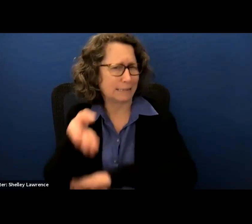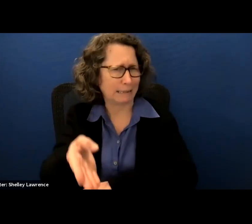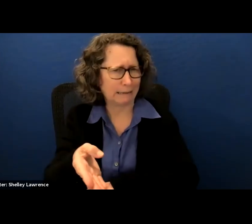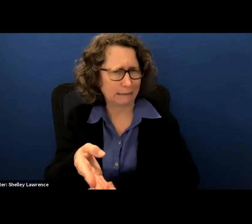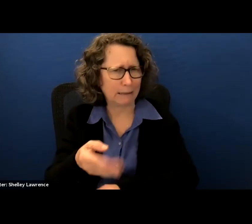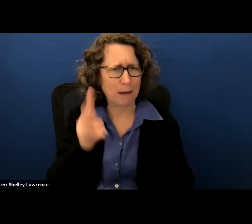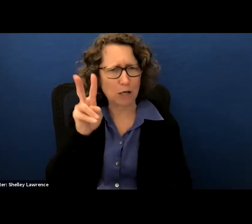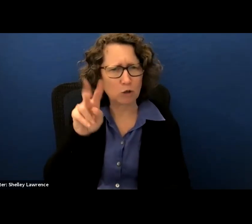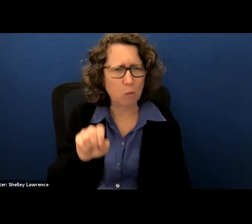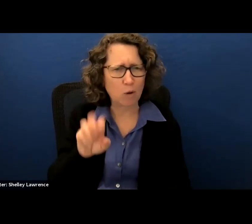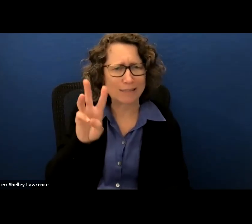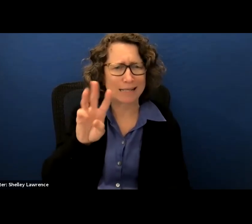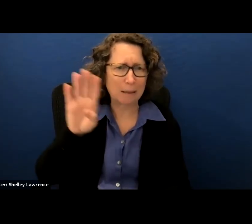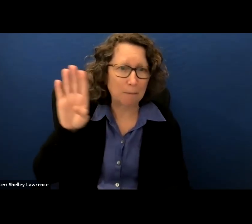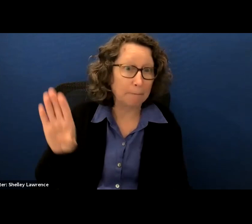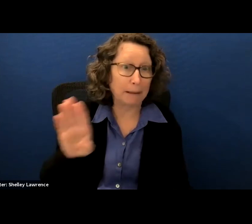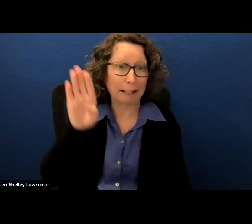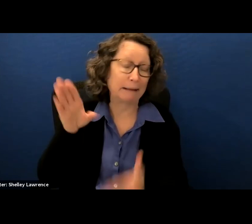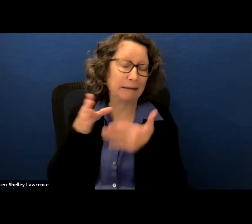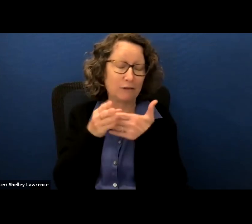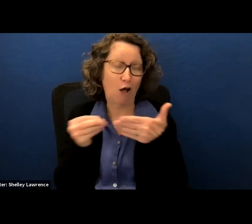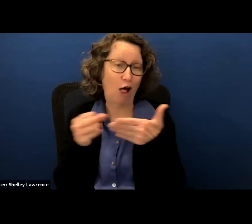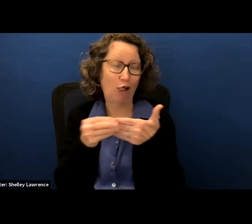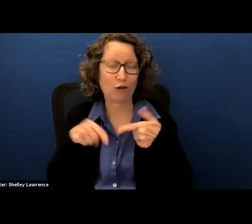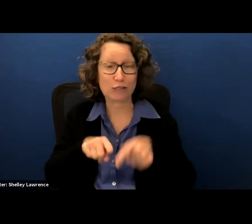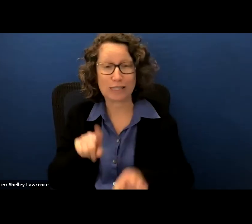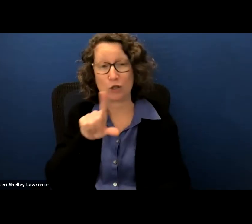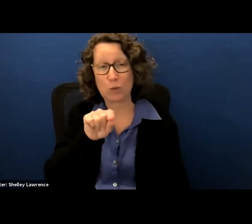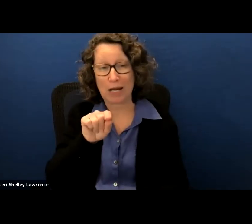by $2.6 billion in the